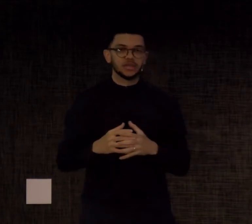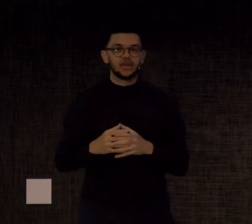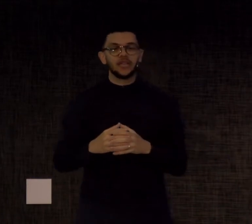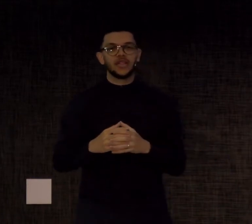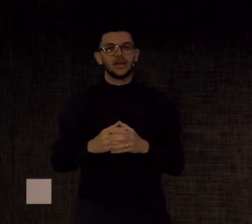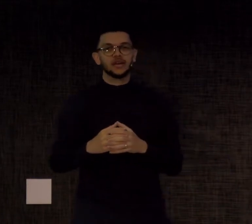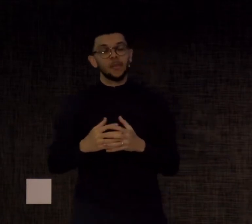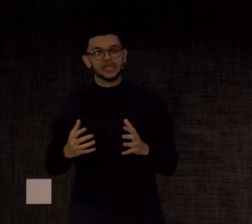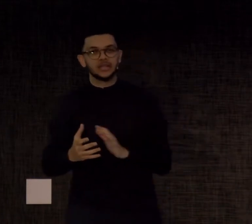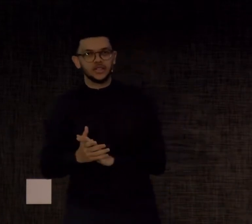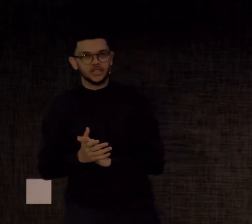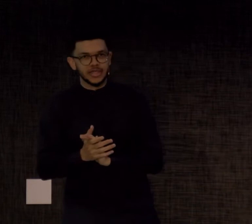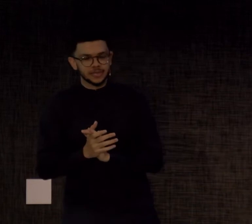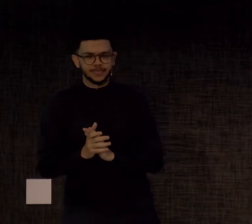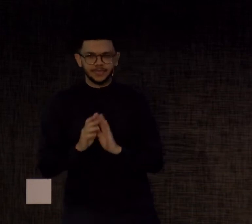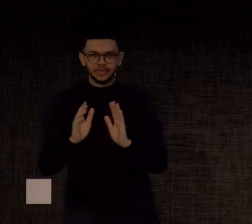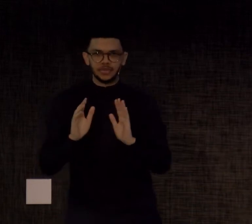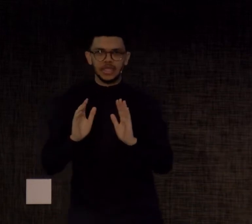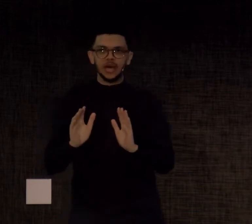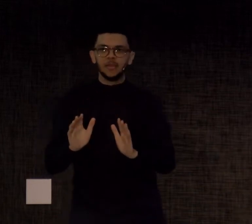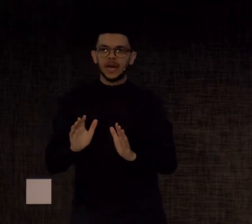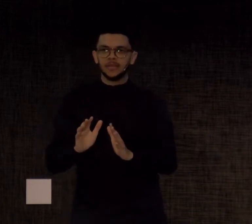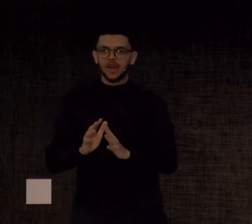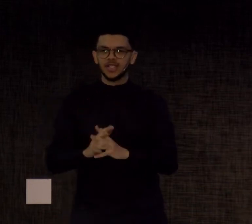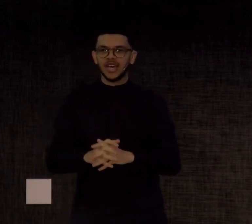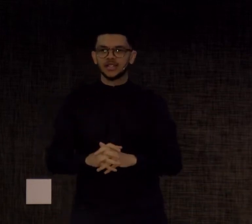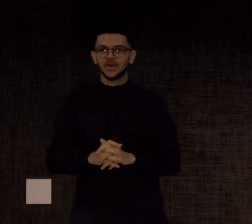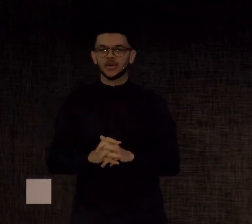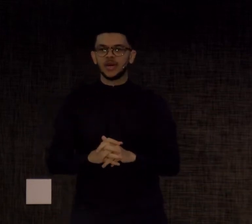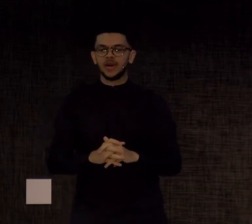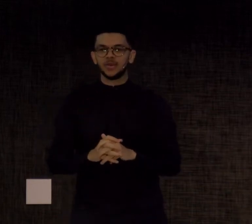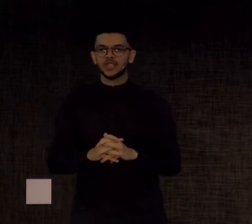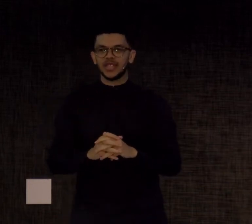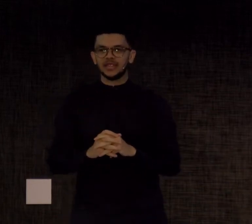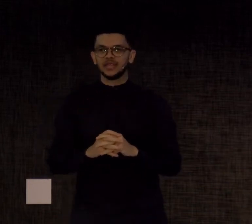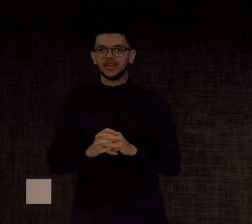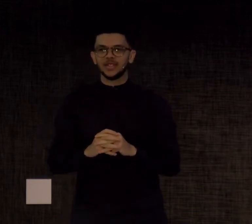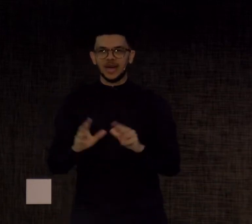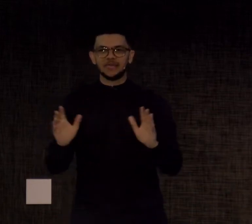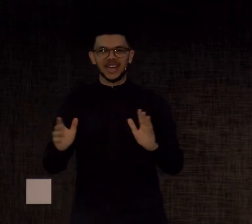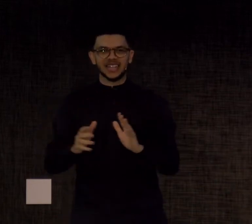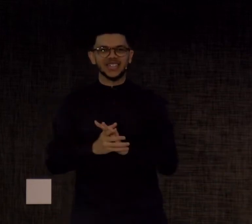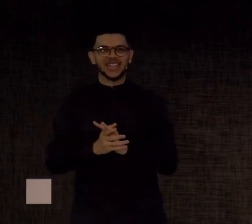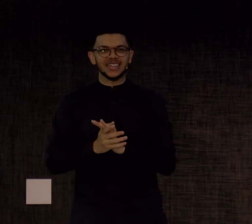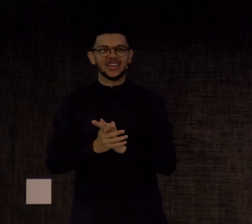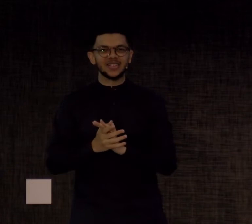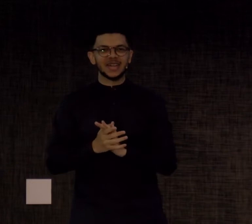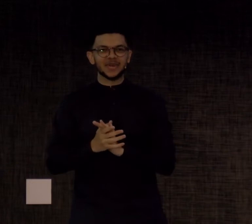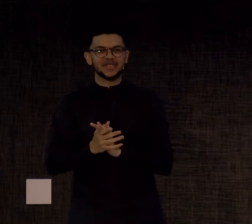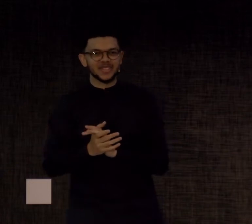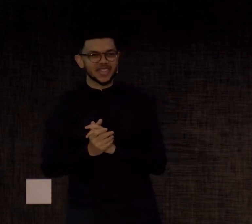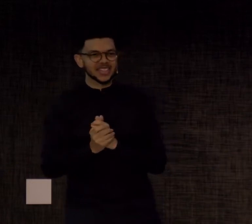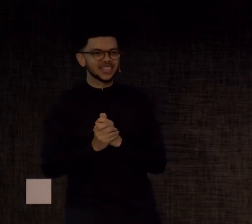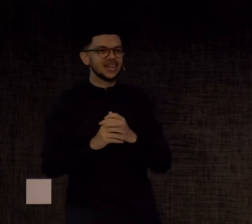reinforced rather than combated those trends. But I'm not here to talk about my book today. You might be glad to hear after that